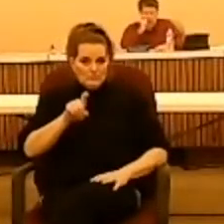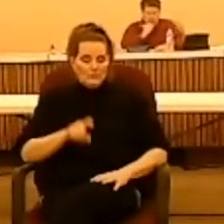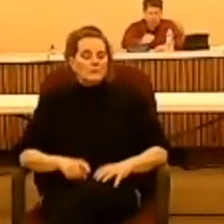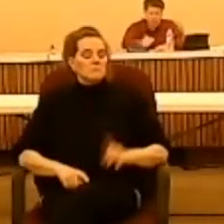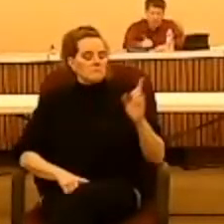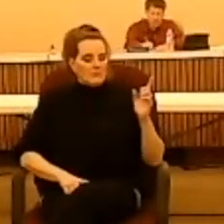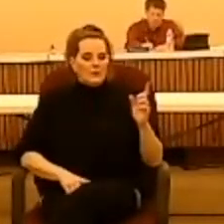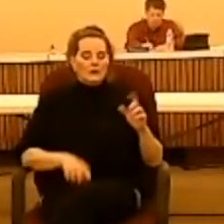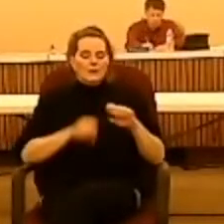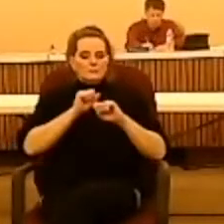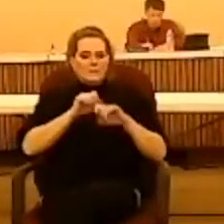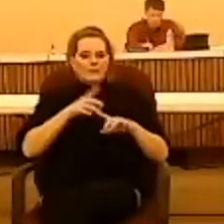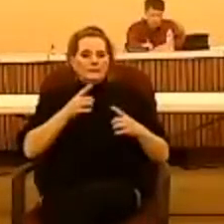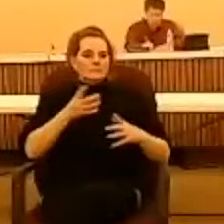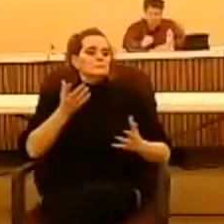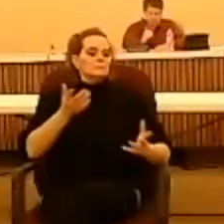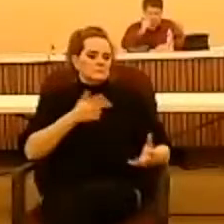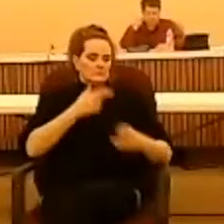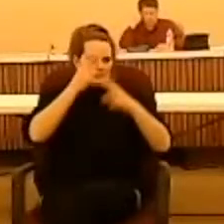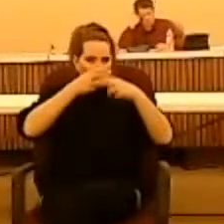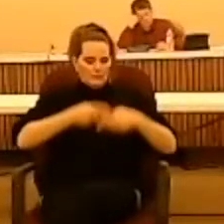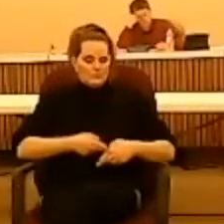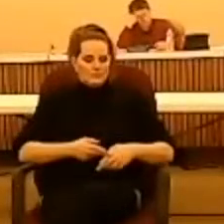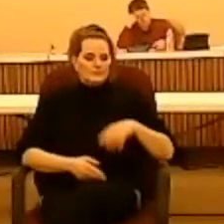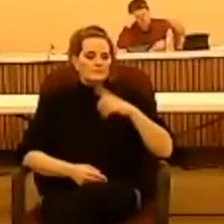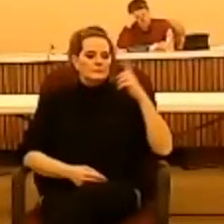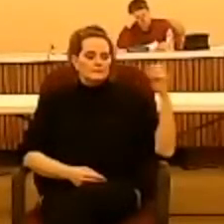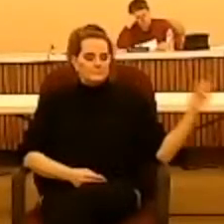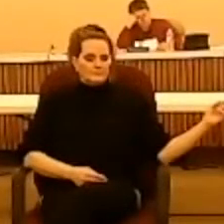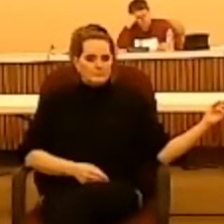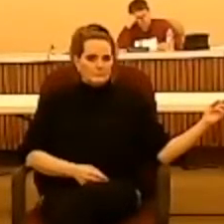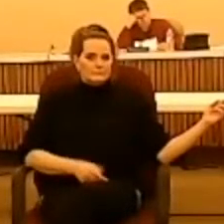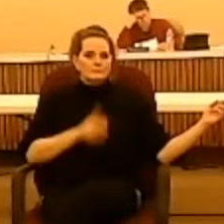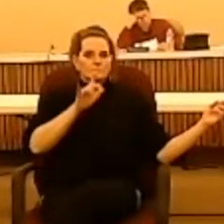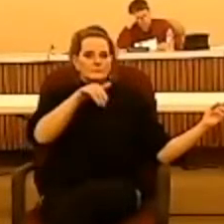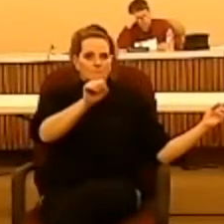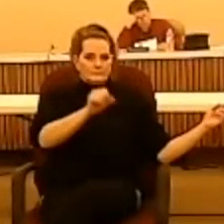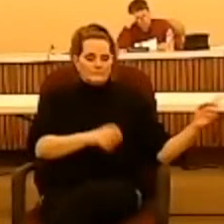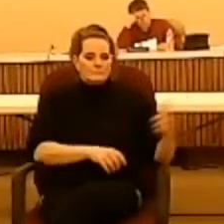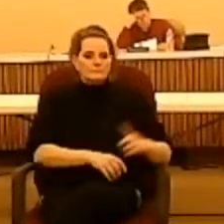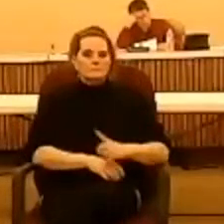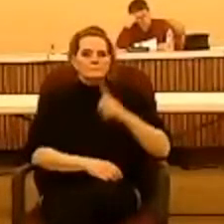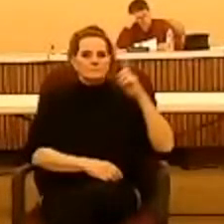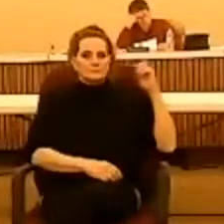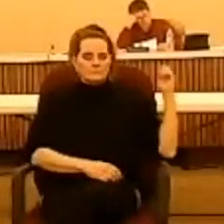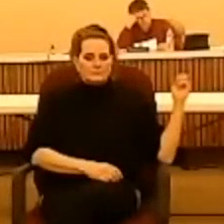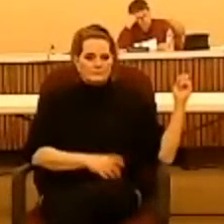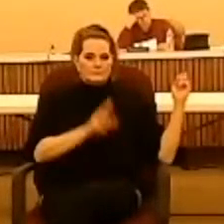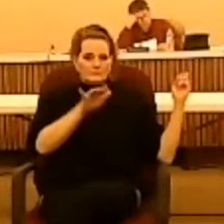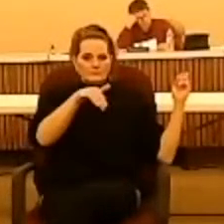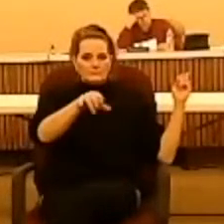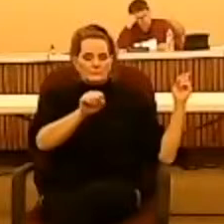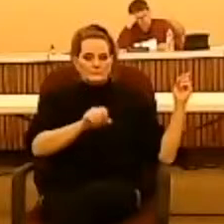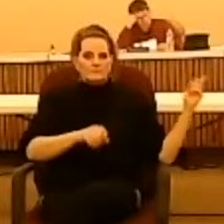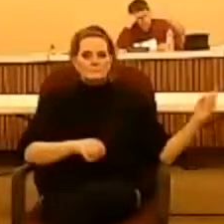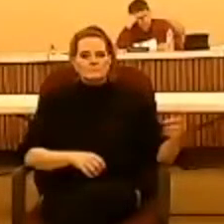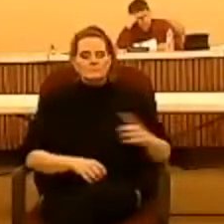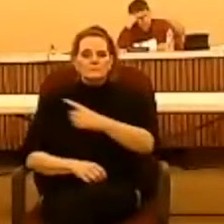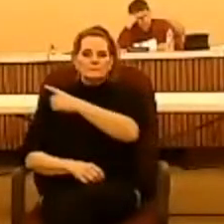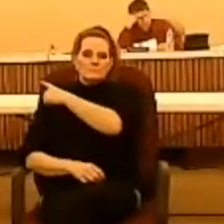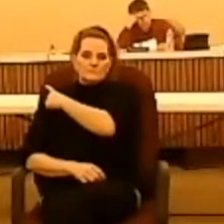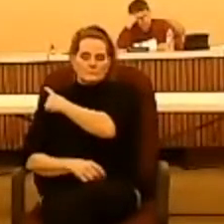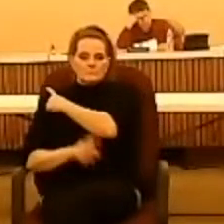Hearing none, please call the roll. Councilmember Barley, Aye. Councilmember Stafford. Aye.